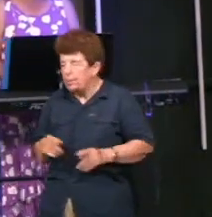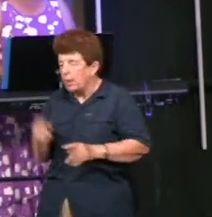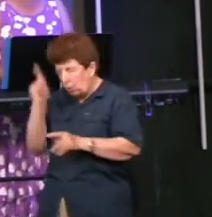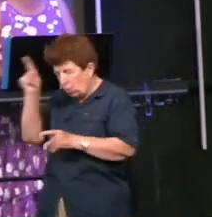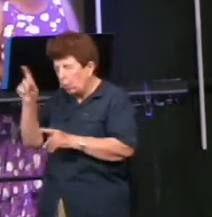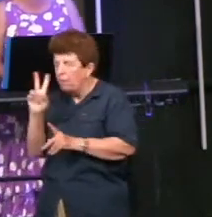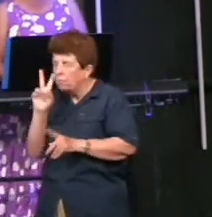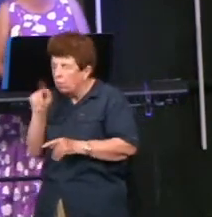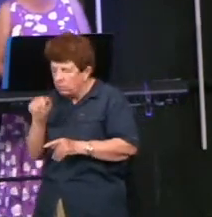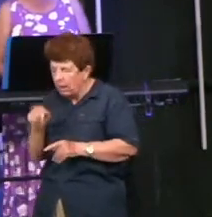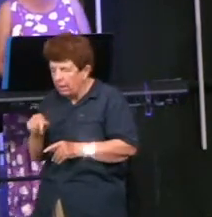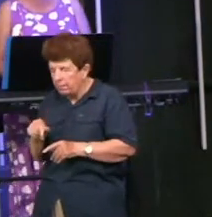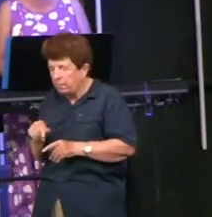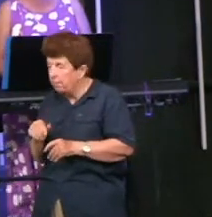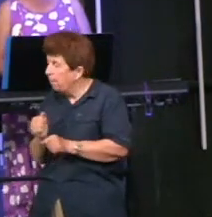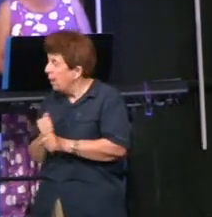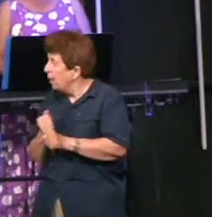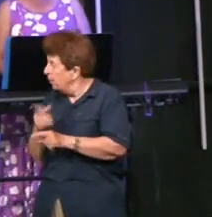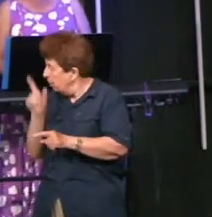You have made it possible